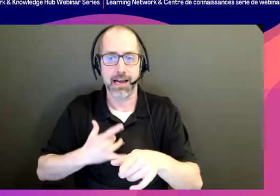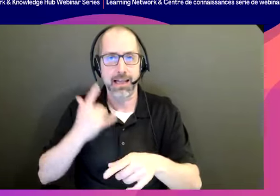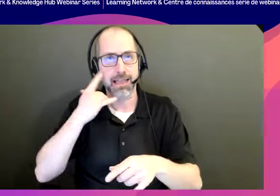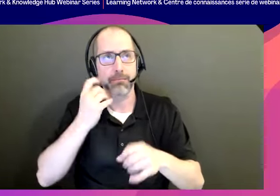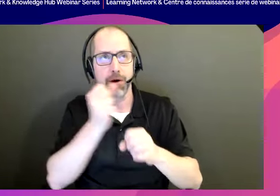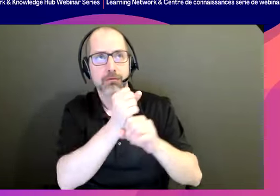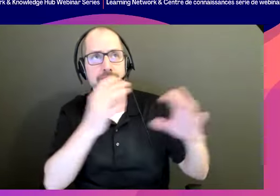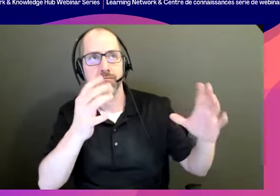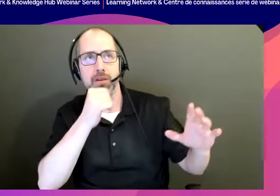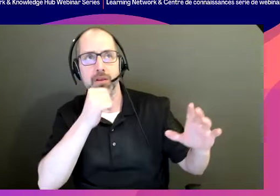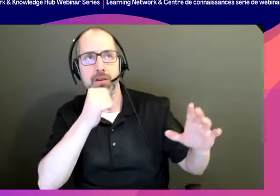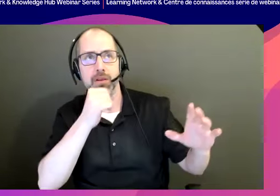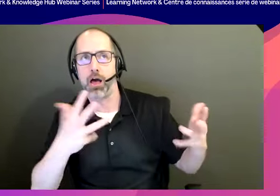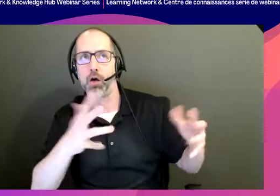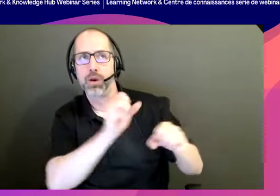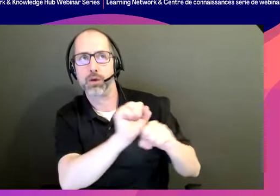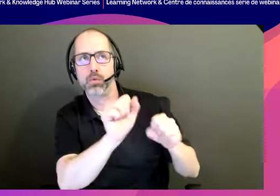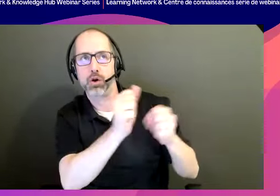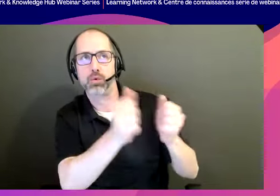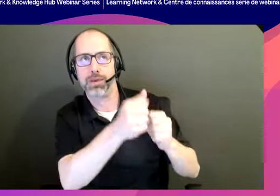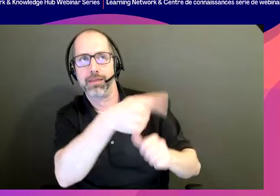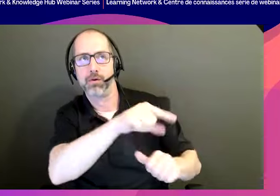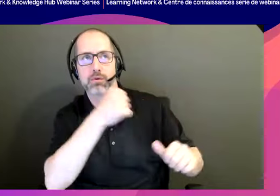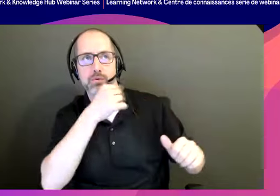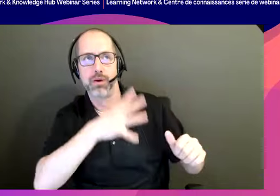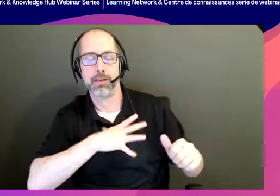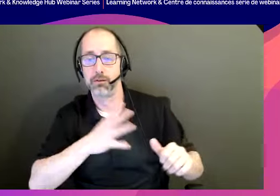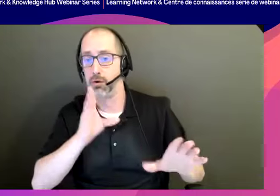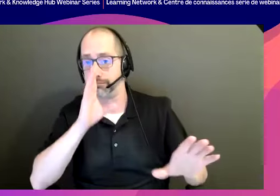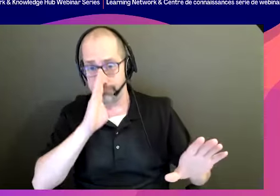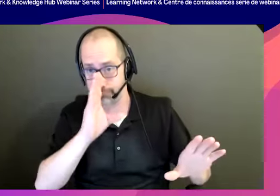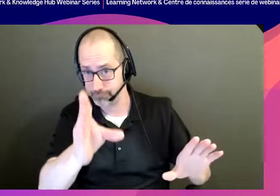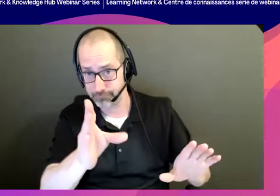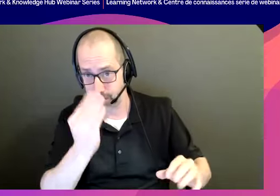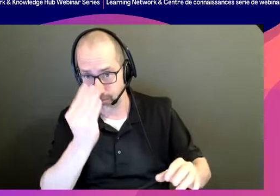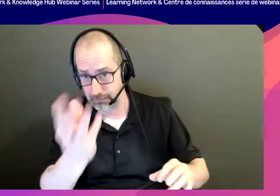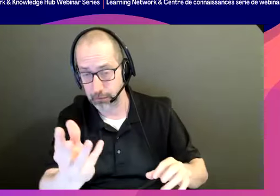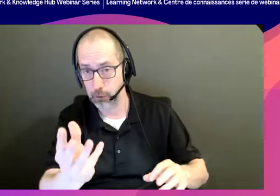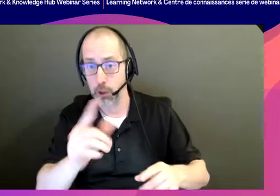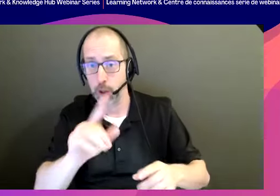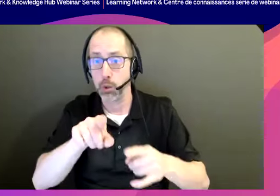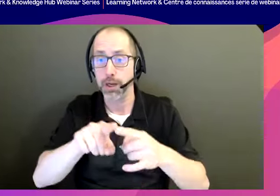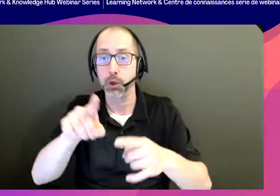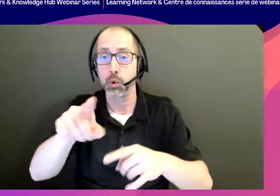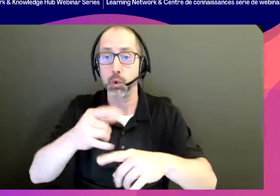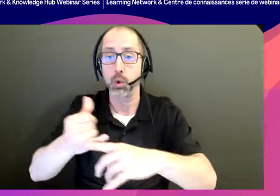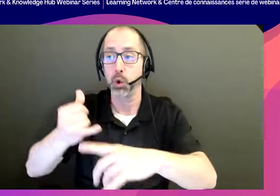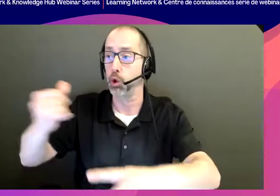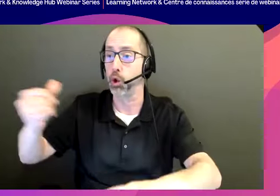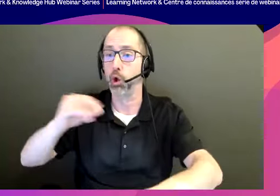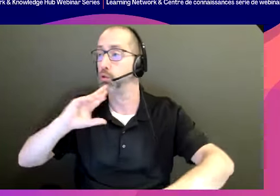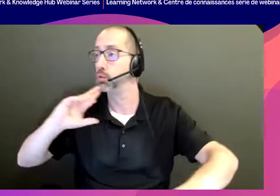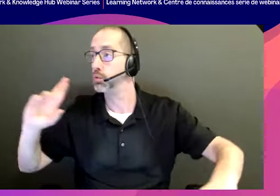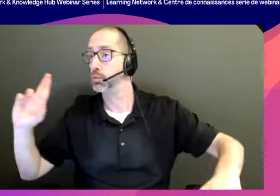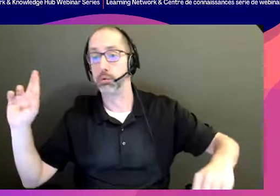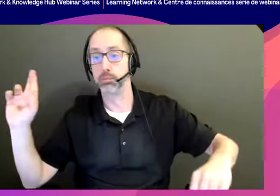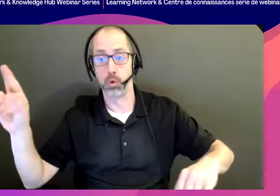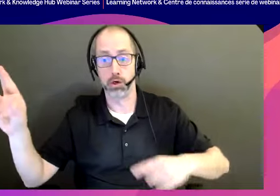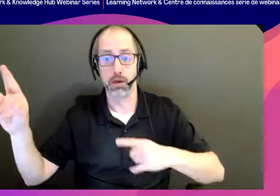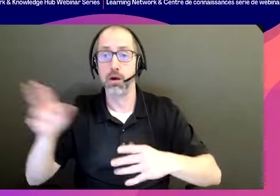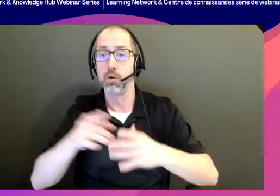going to just openly, candidly say, when you call to report, what happens is